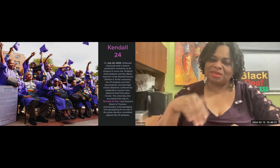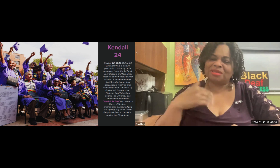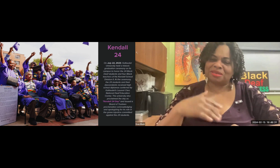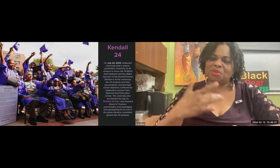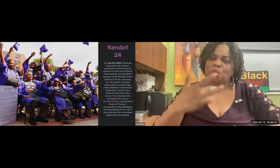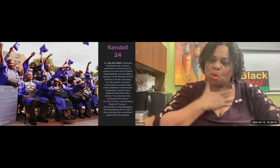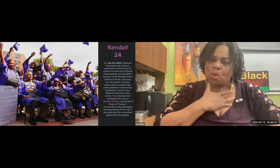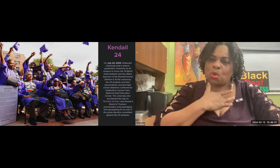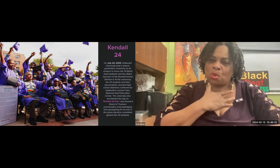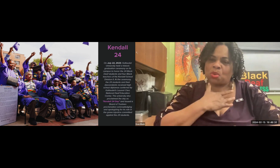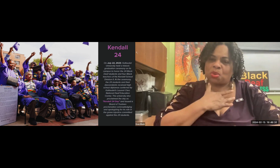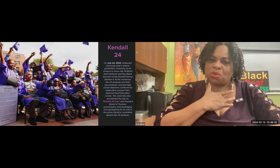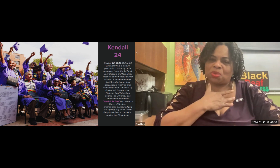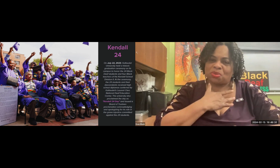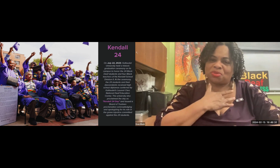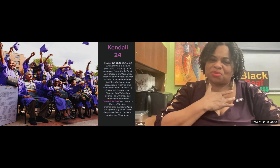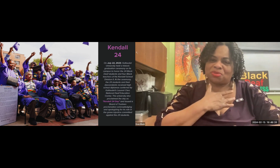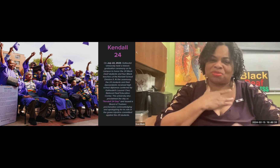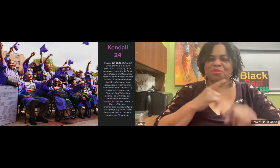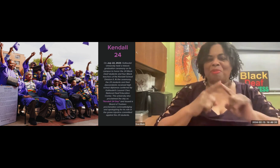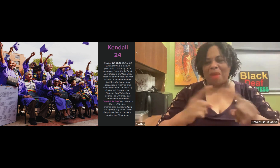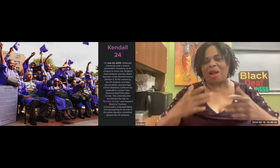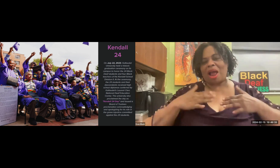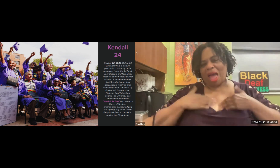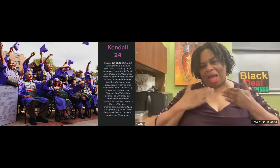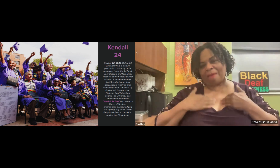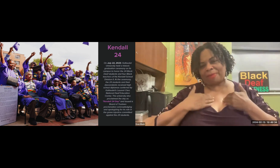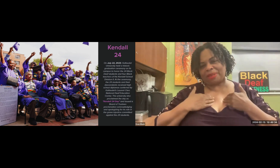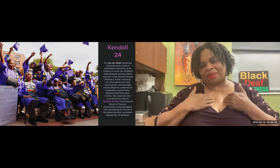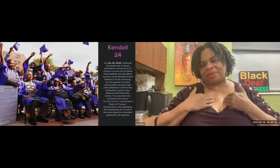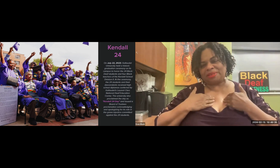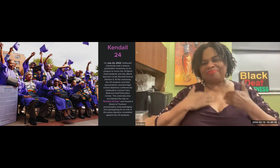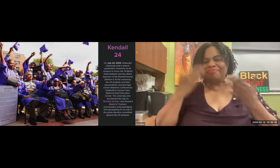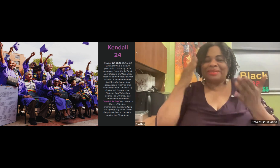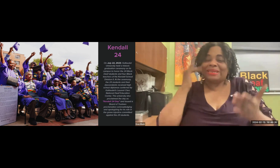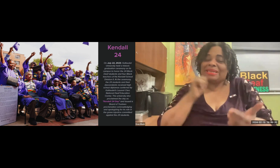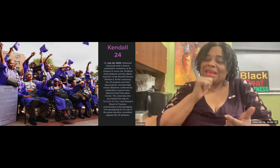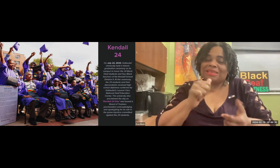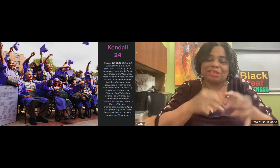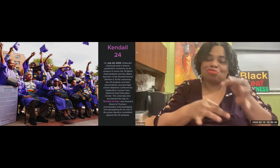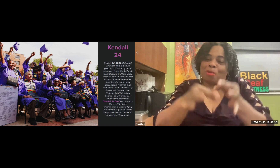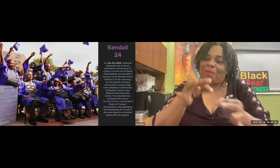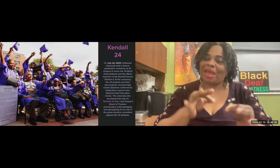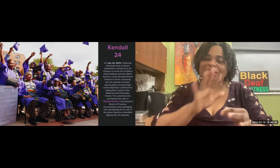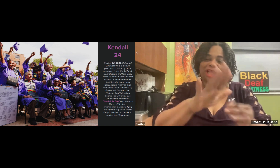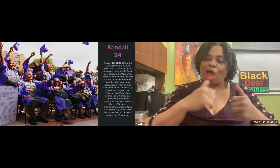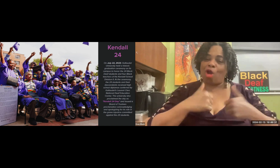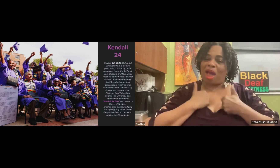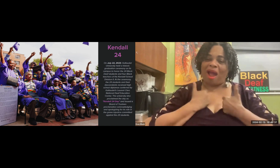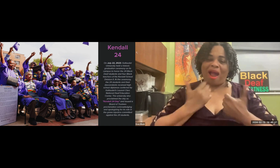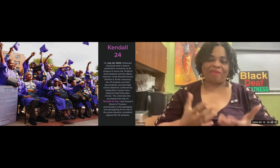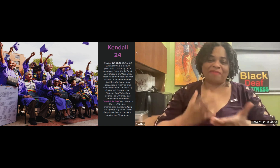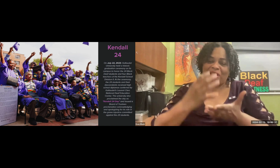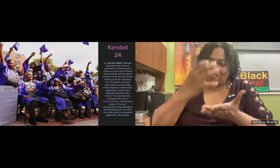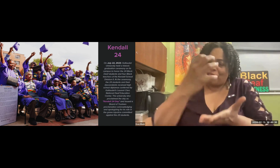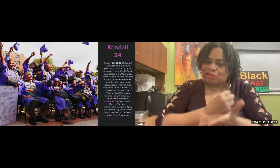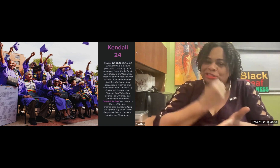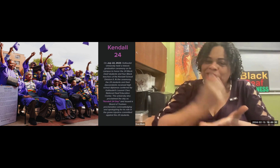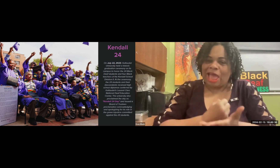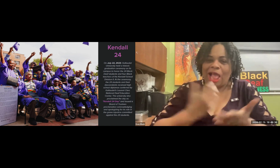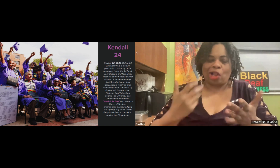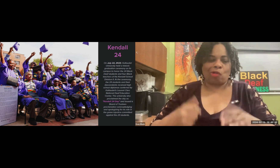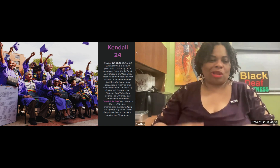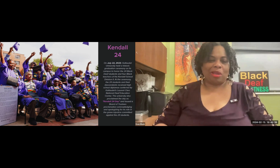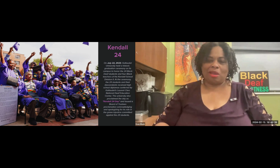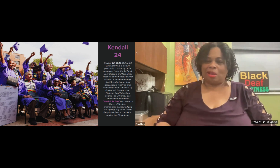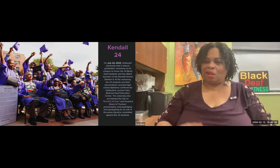high school diplomas on that day. It's something that touched my heart that I'll always remember. Nothing